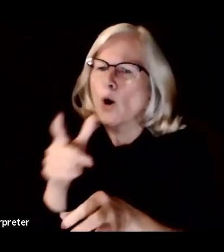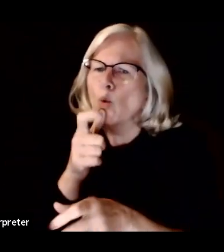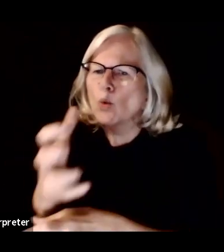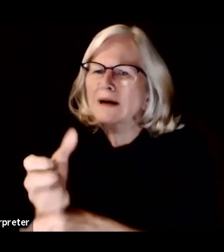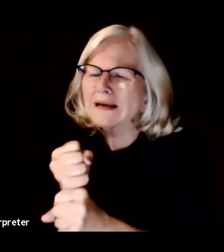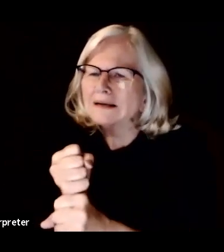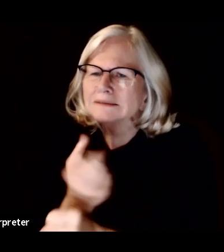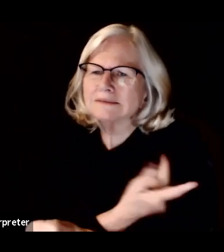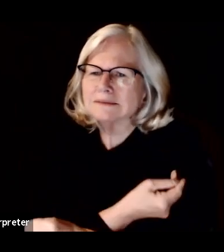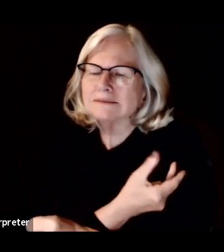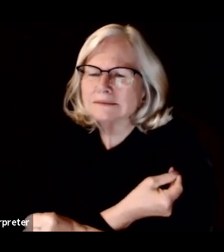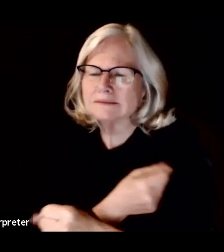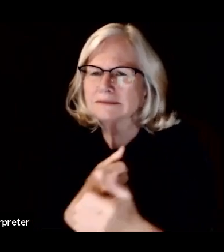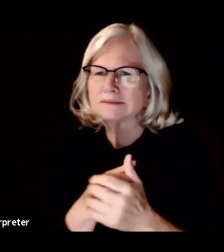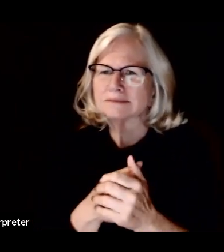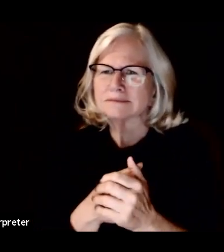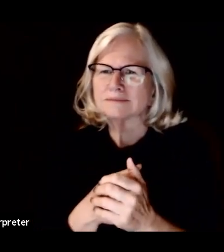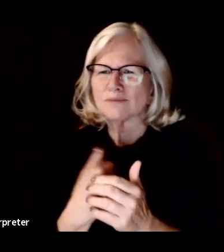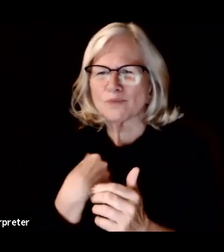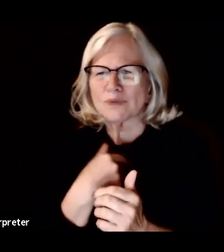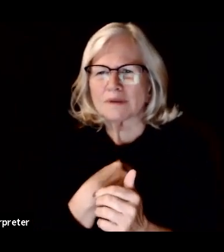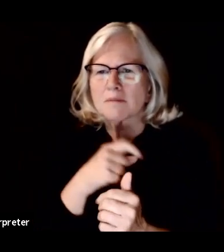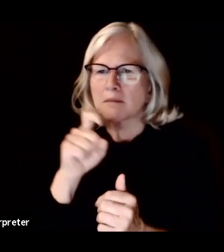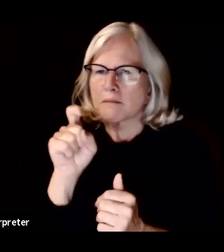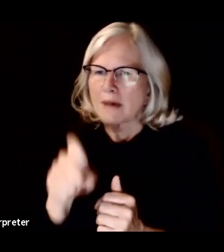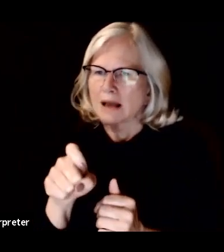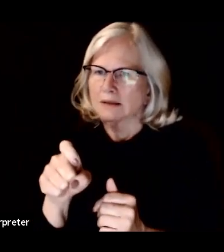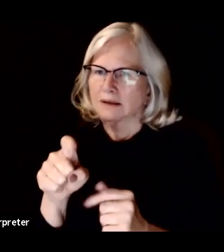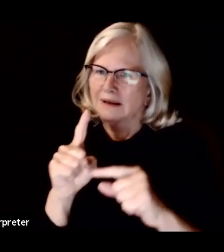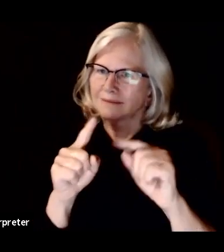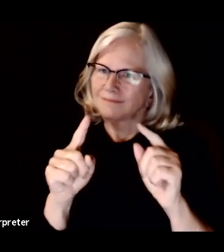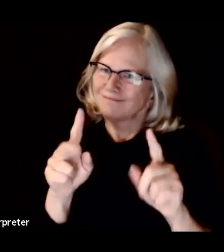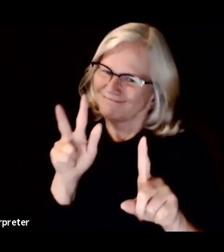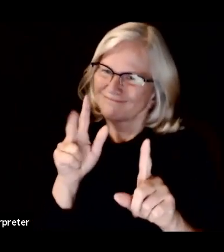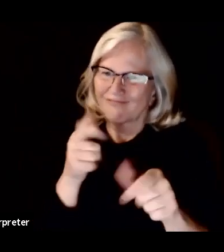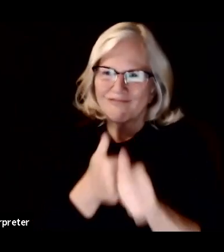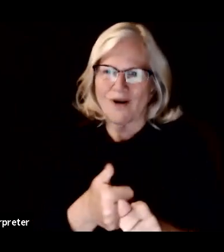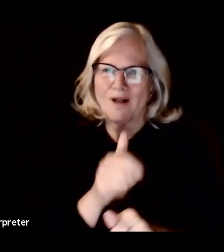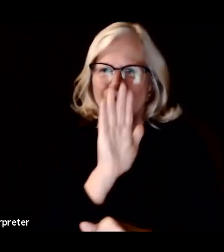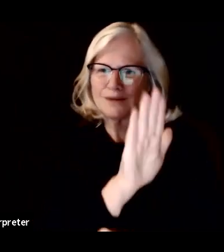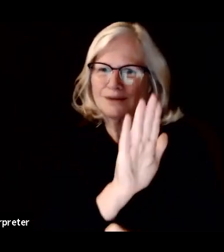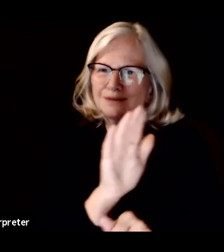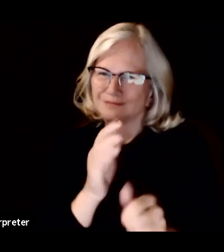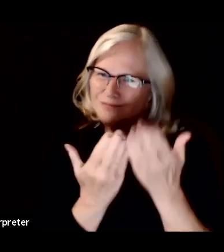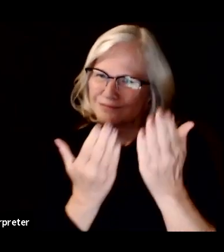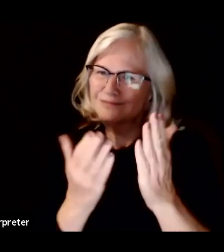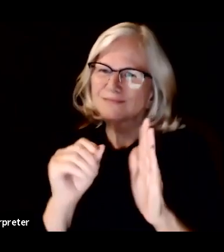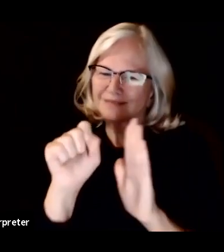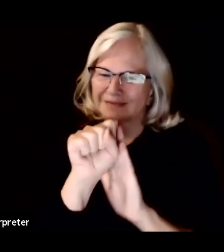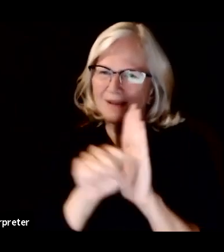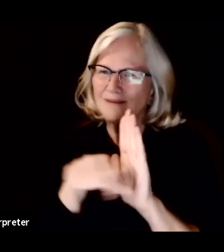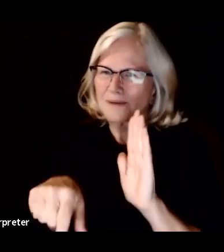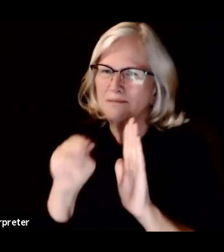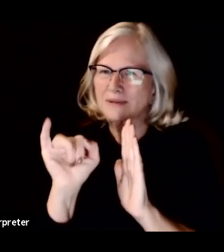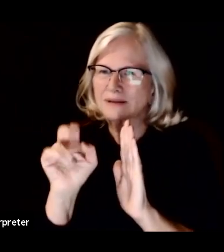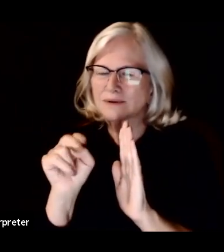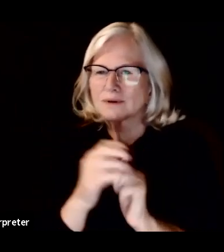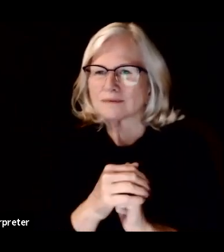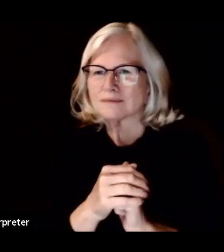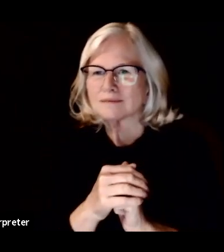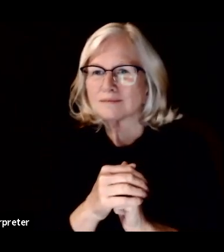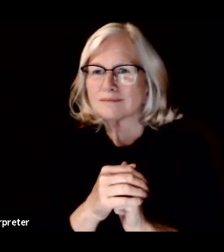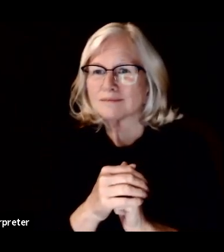operationalize that for Minnesota. So we're bringing together a team with broad